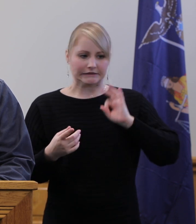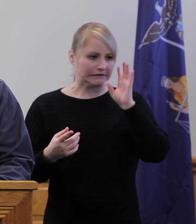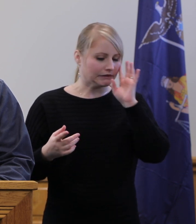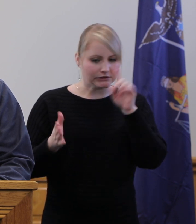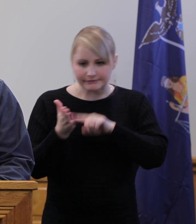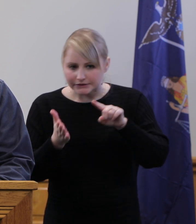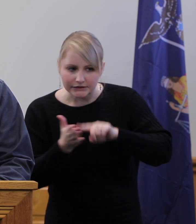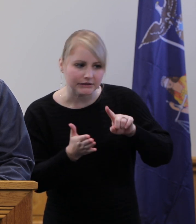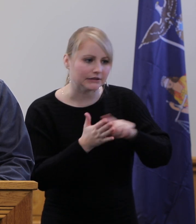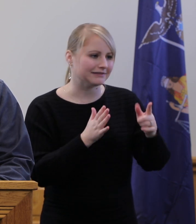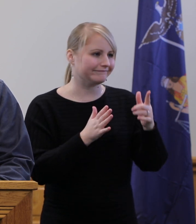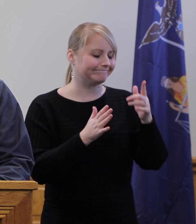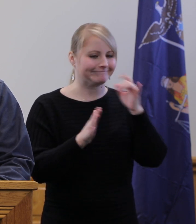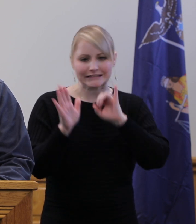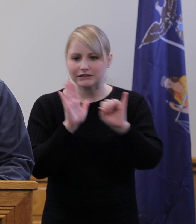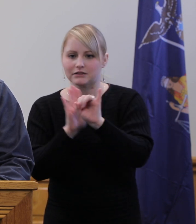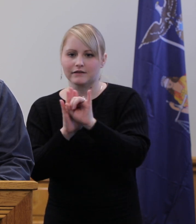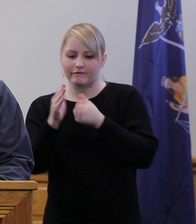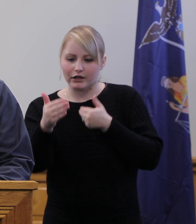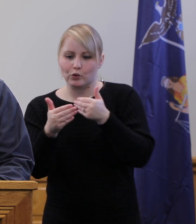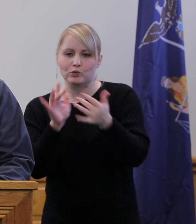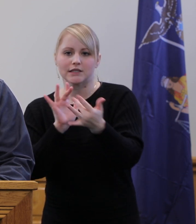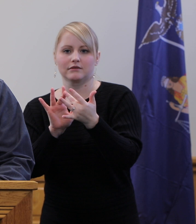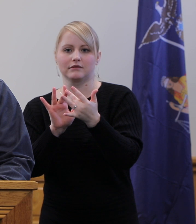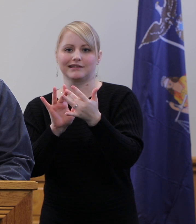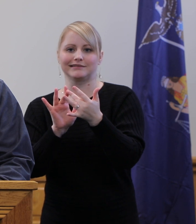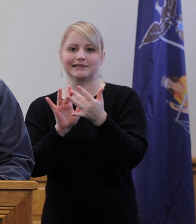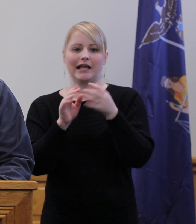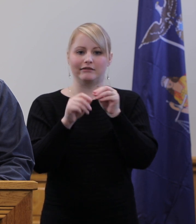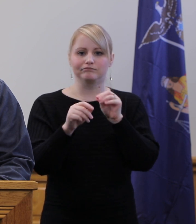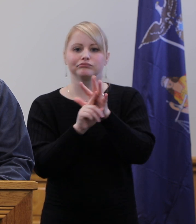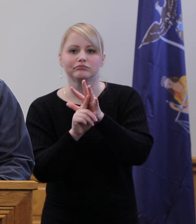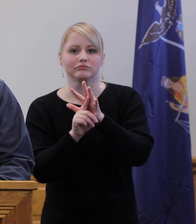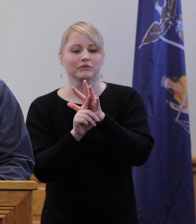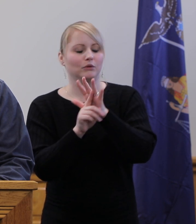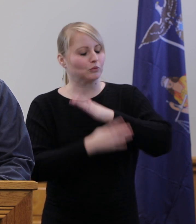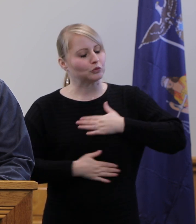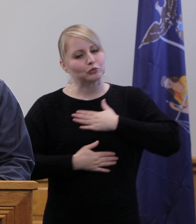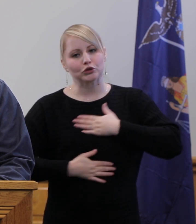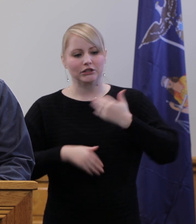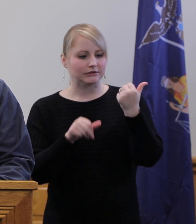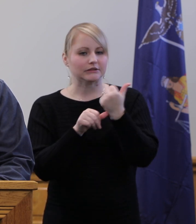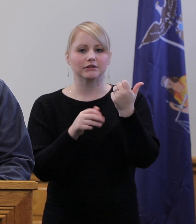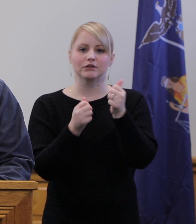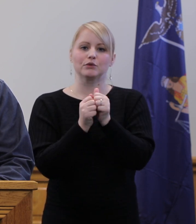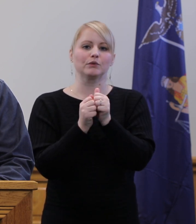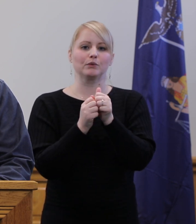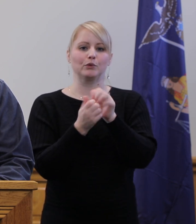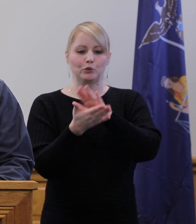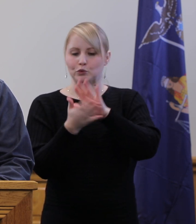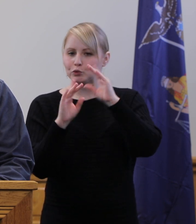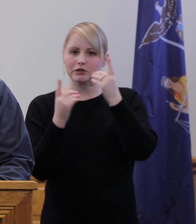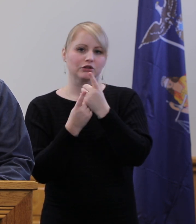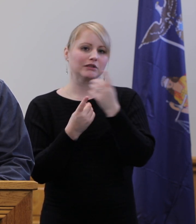to identify close contacts and possible sources of exposure. We appreciate the assistance of the school districts and other community